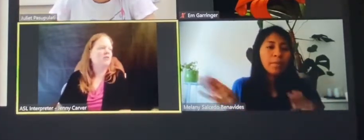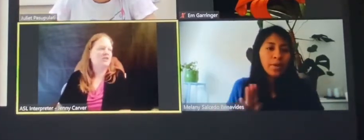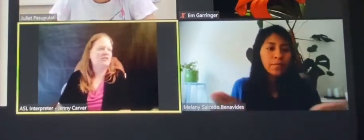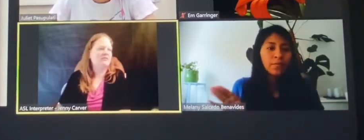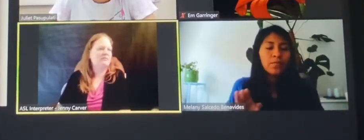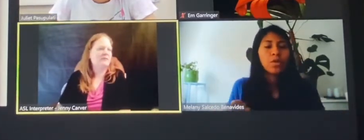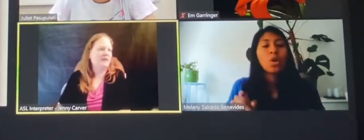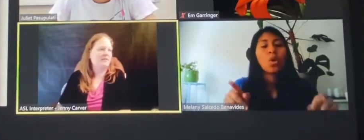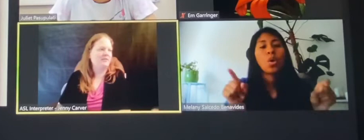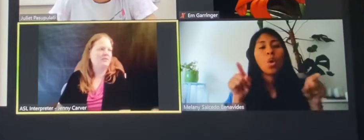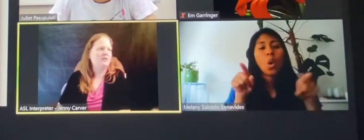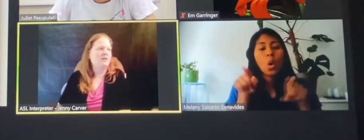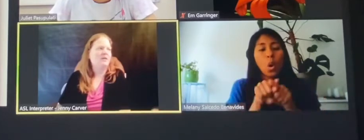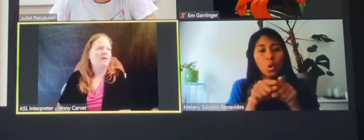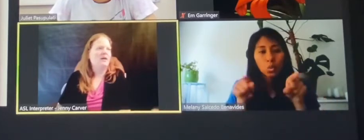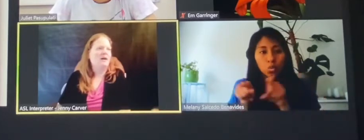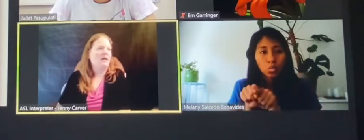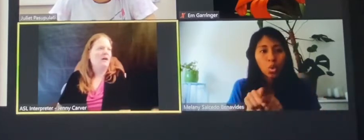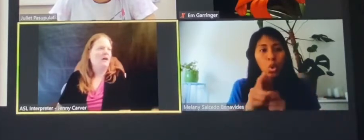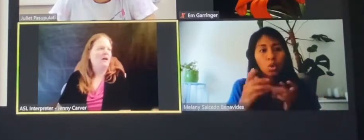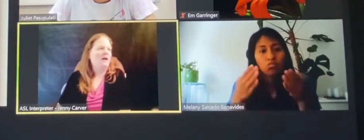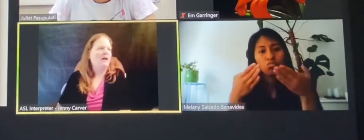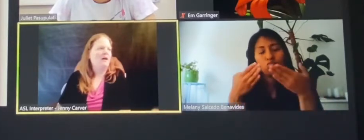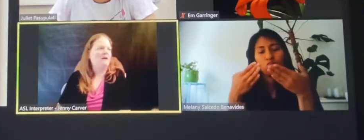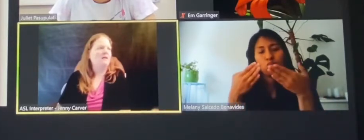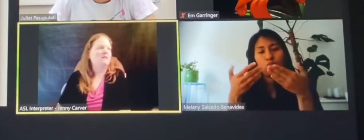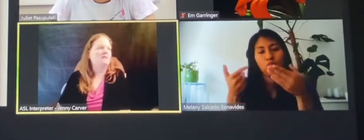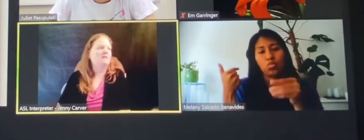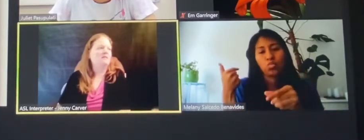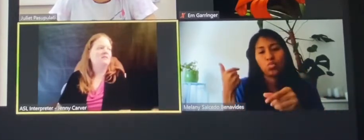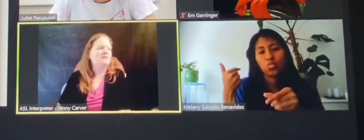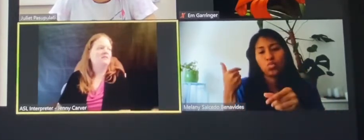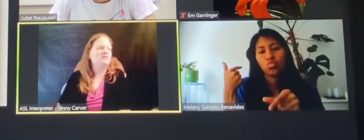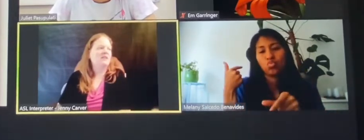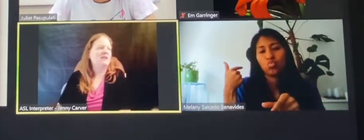So it involves aggressive behavior.